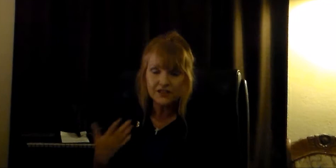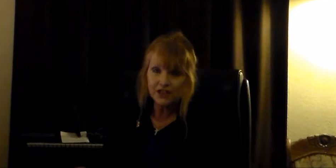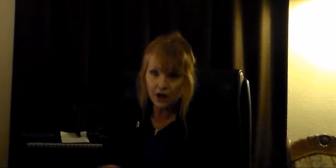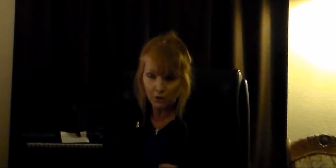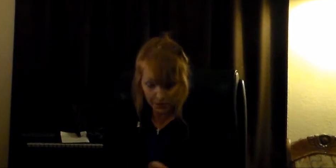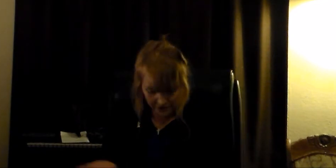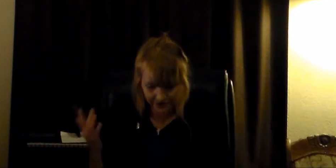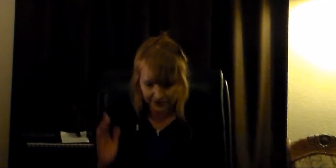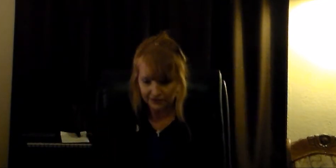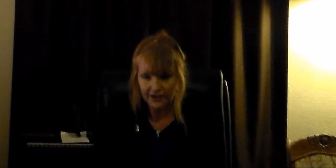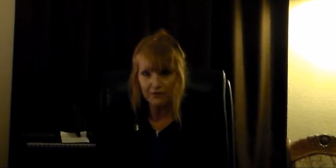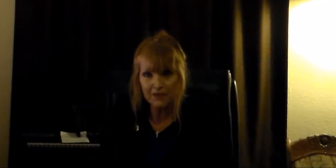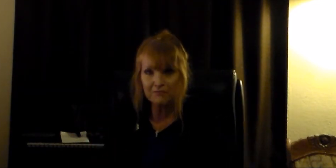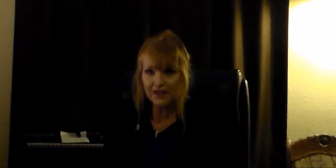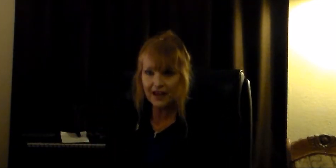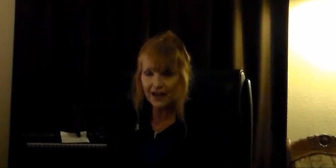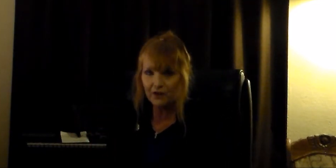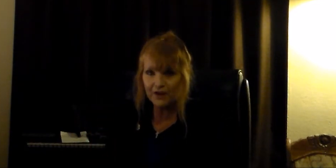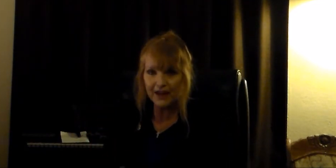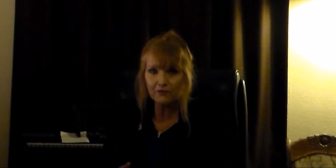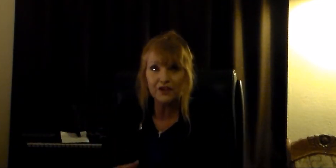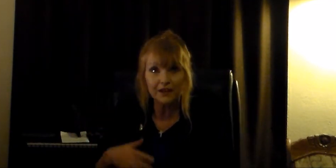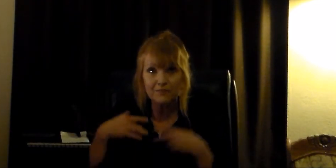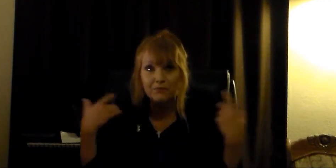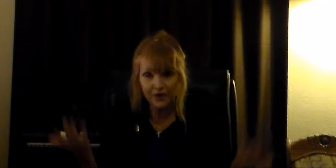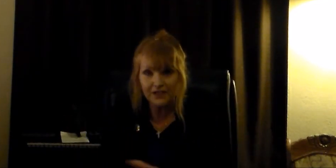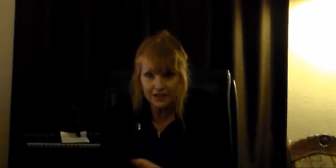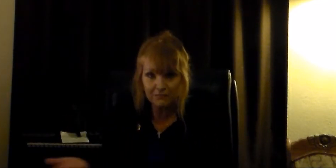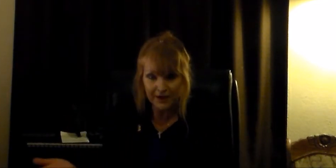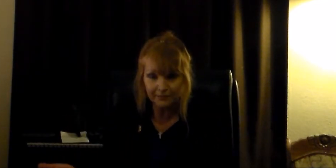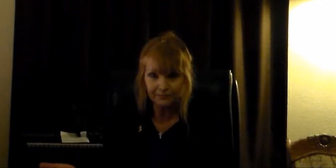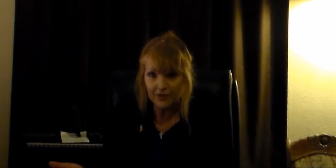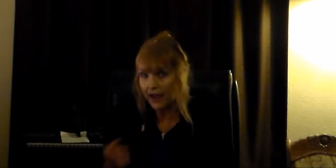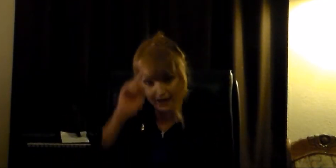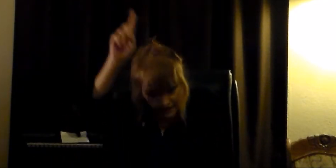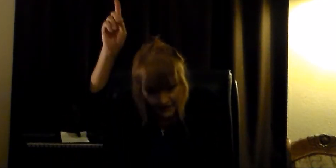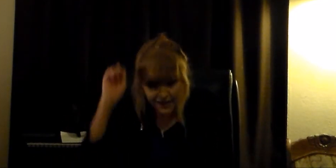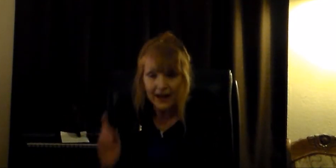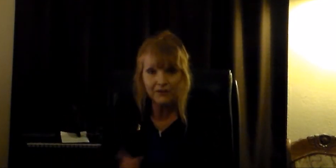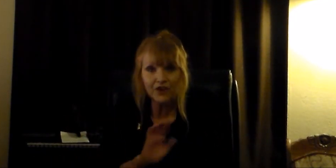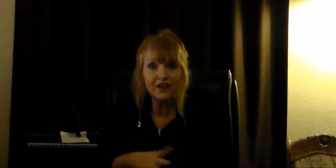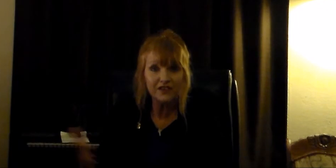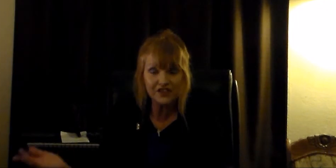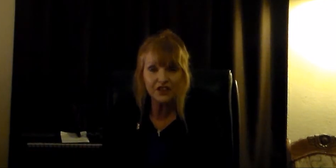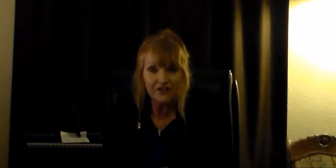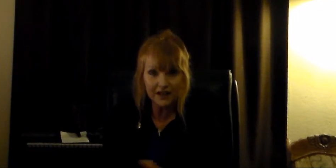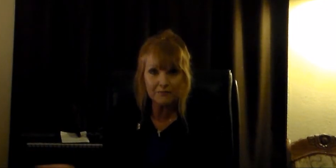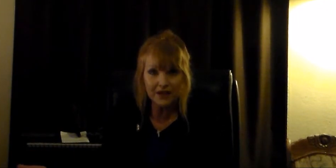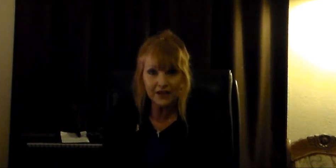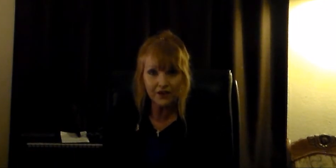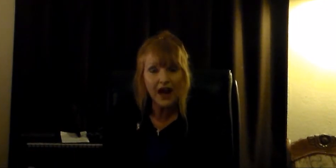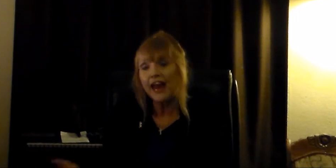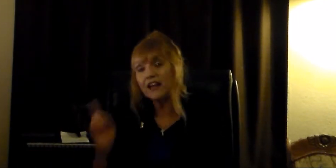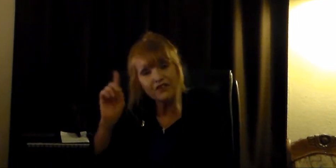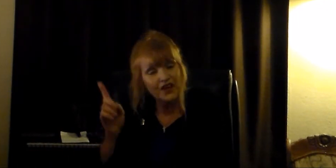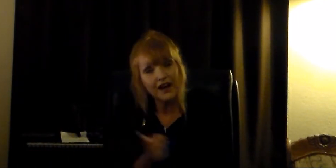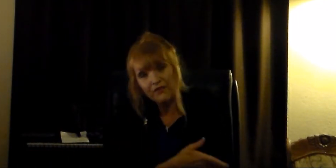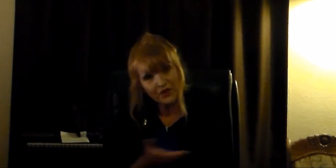So, you got to remember that. I know we can't really give him a present, but hey, if you're loving and serving him here and living your life more